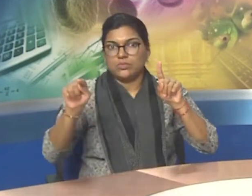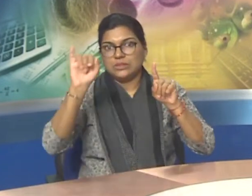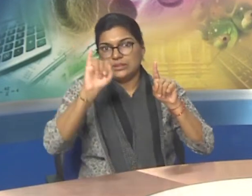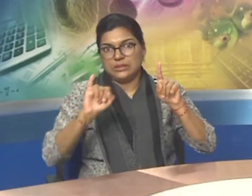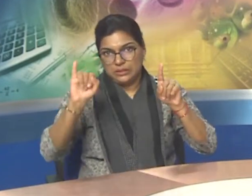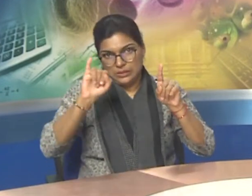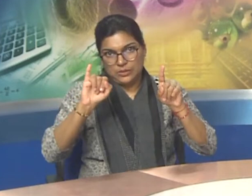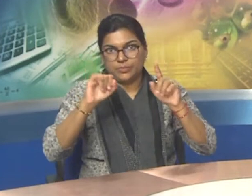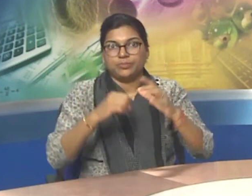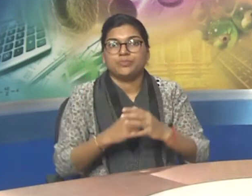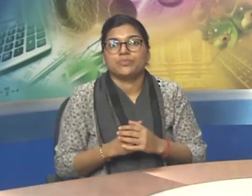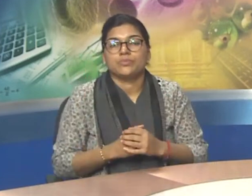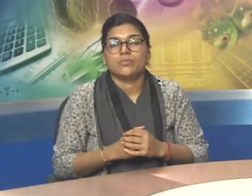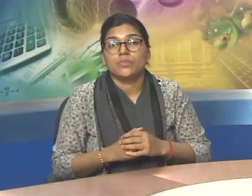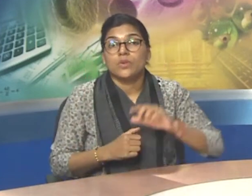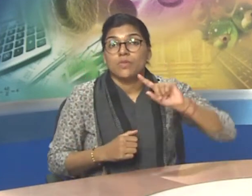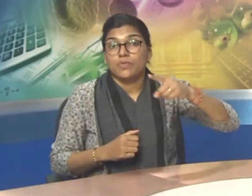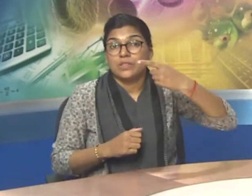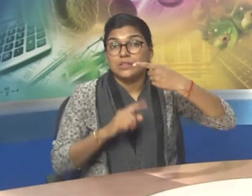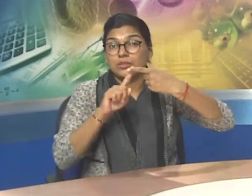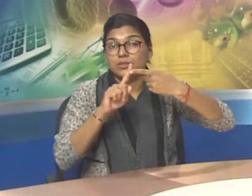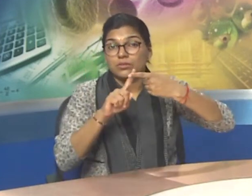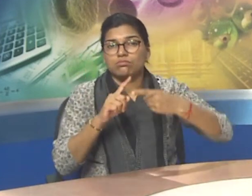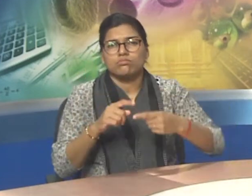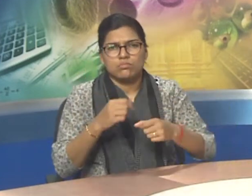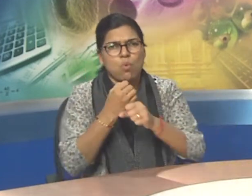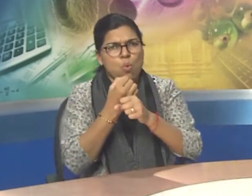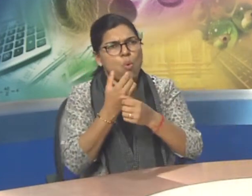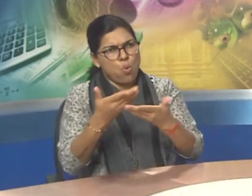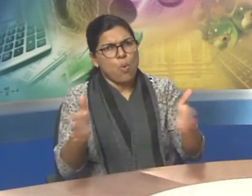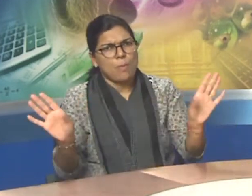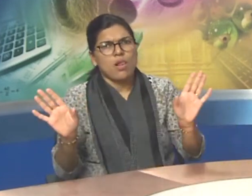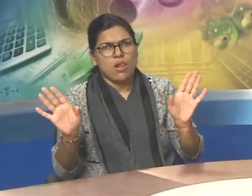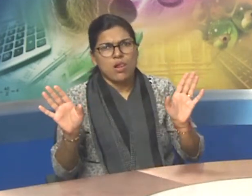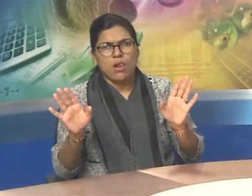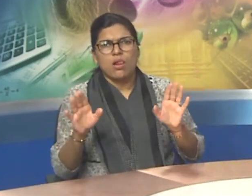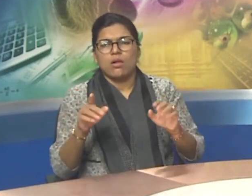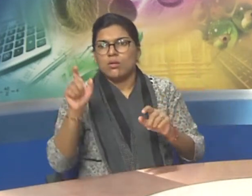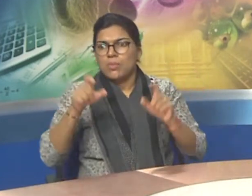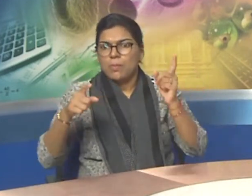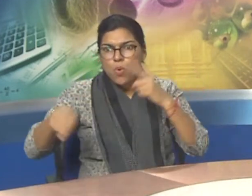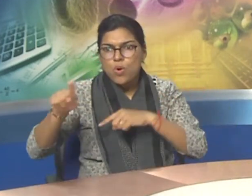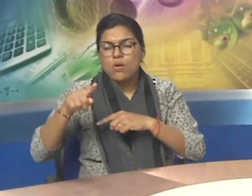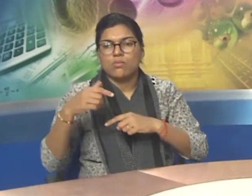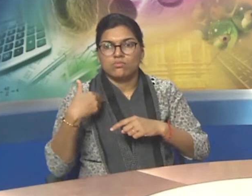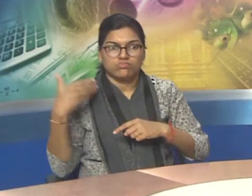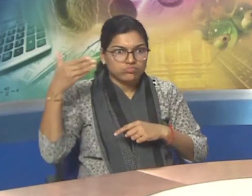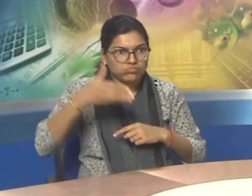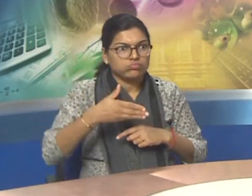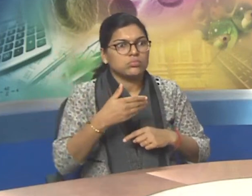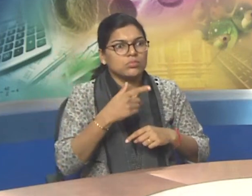The implications of the third law states, the first implication is it has open access.